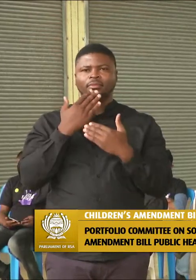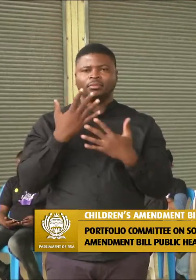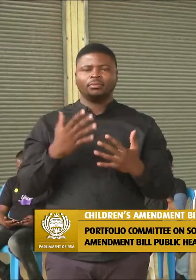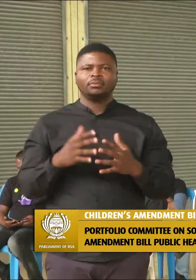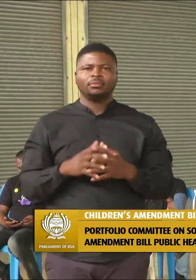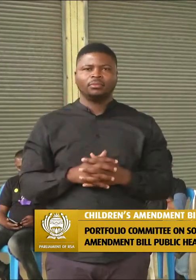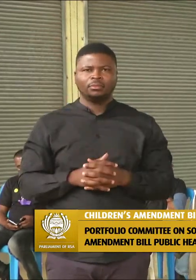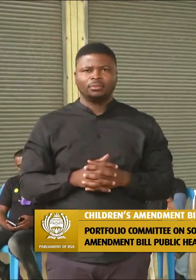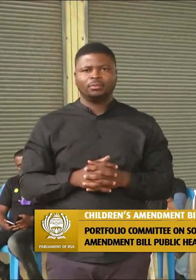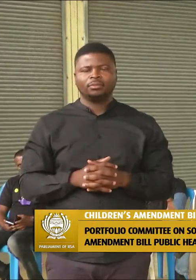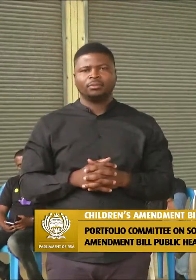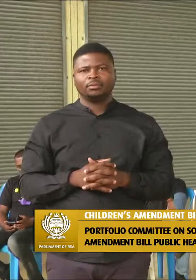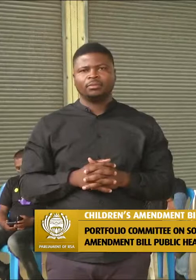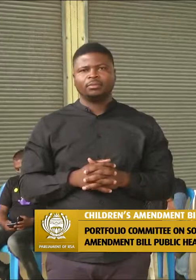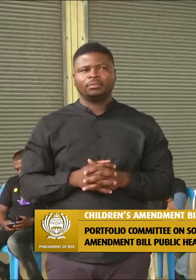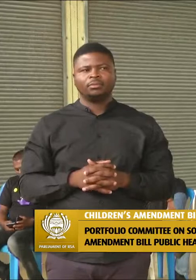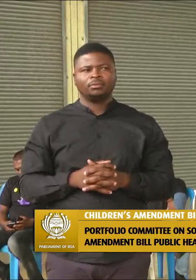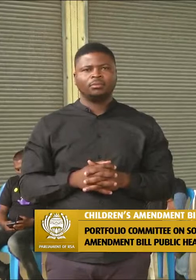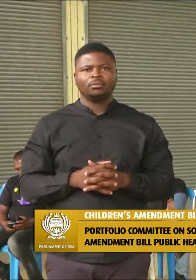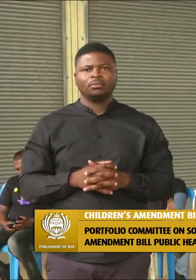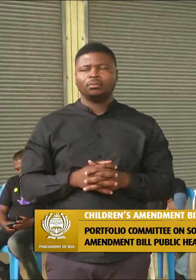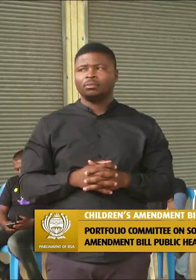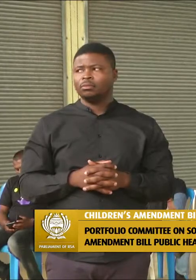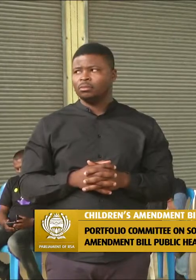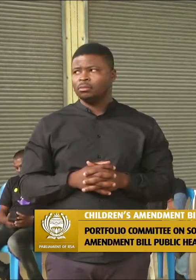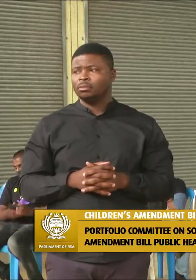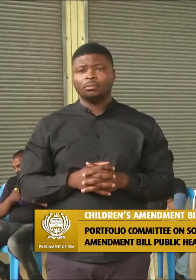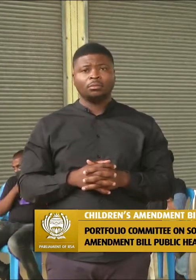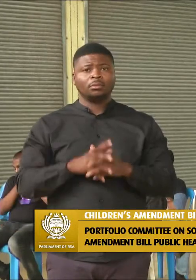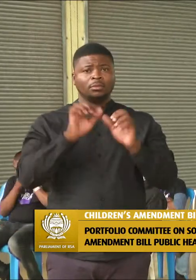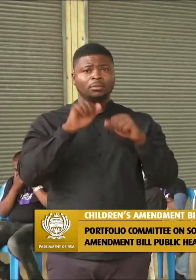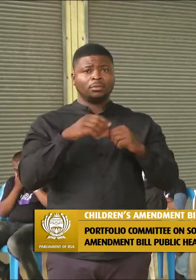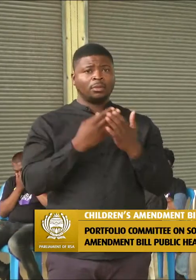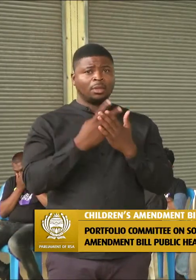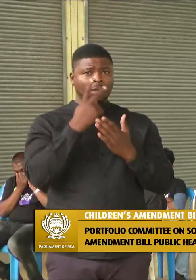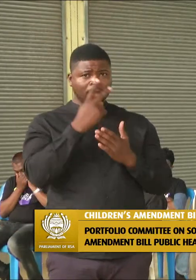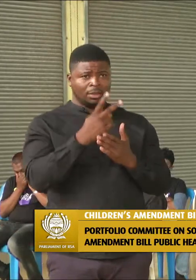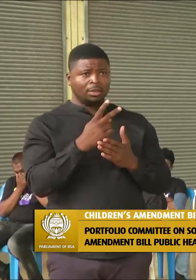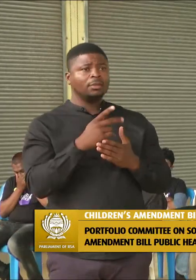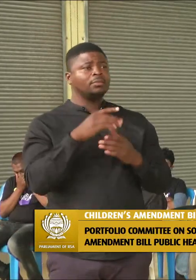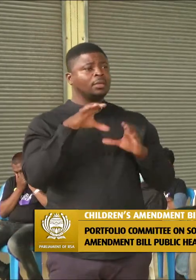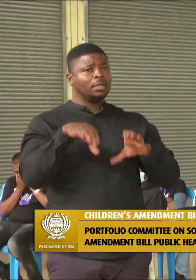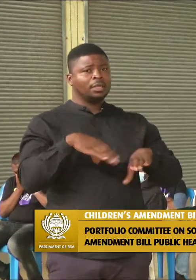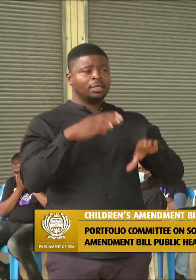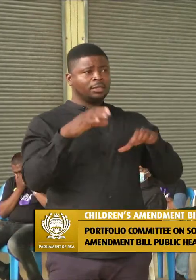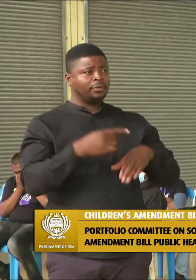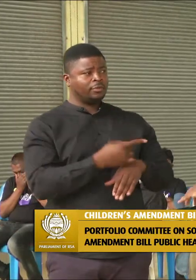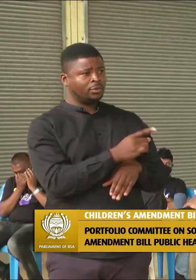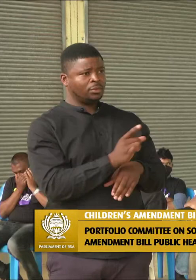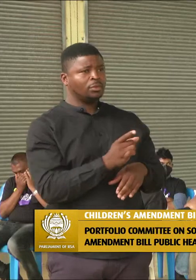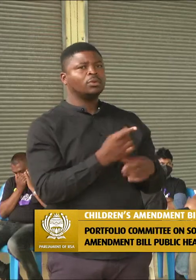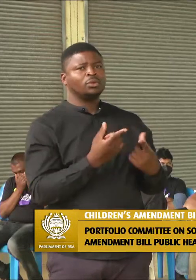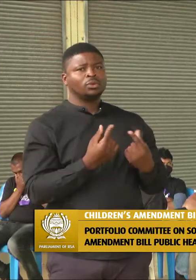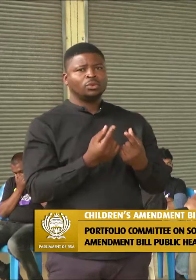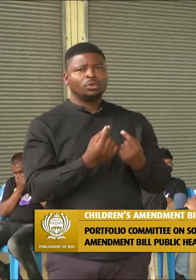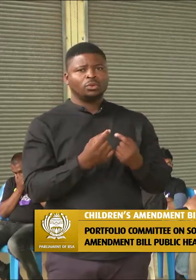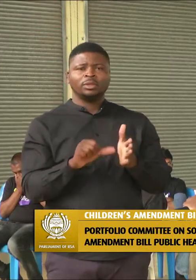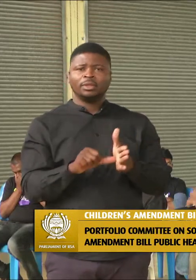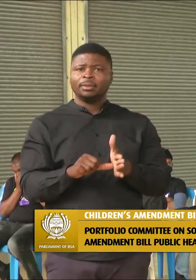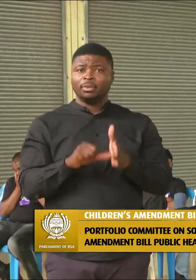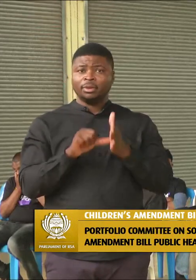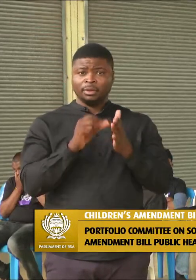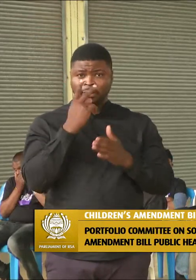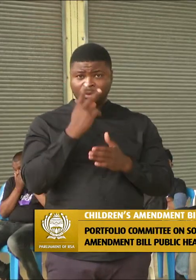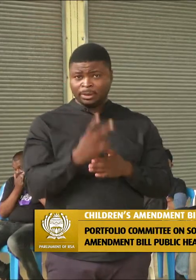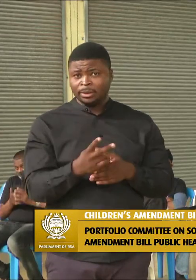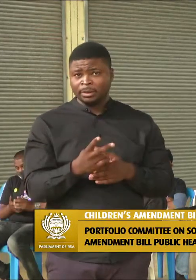Ngiyabonga. Yeah, can you see that the exercise that we were doing is very critical, Matu? Niyabona